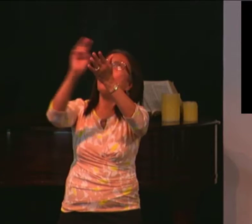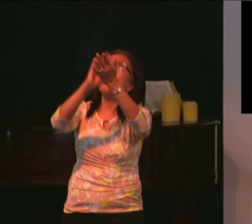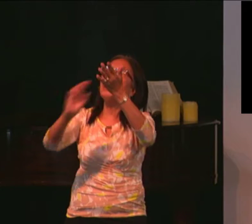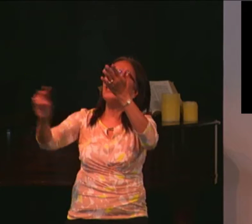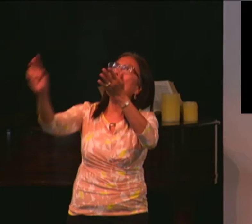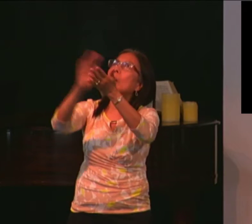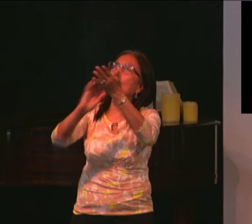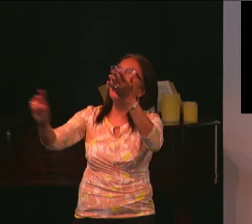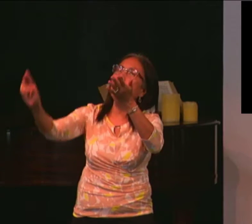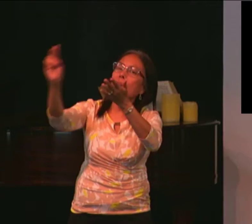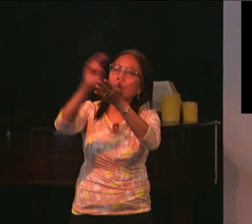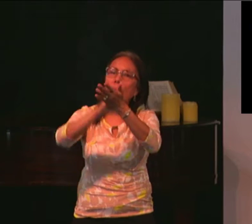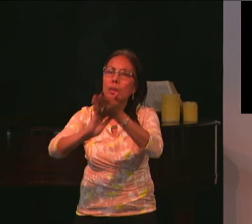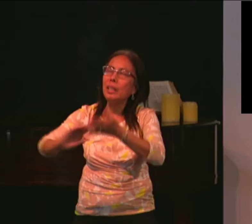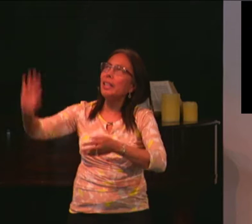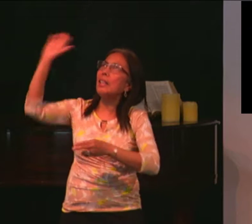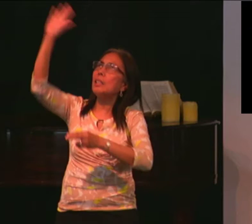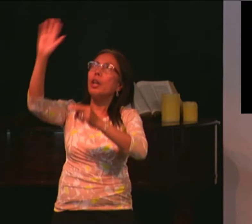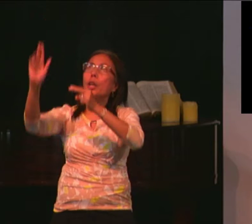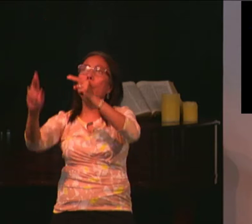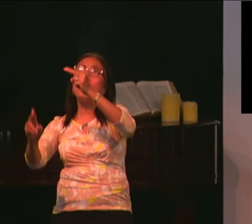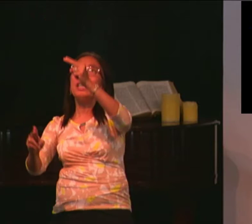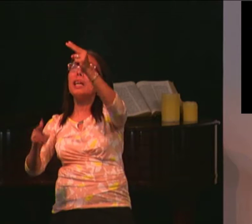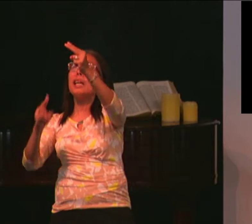Holy, holy, holy is your name,